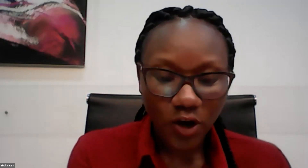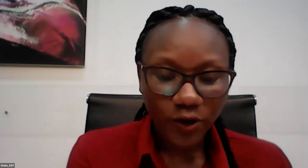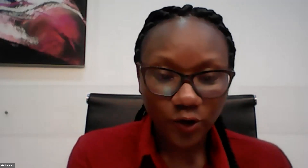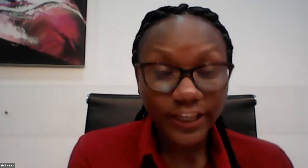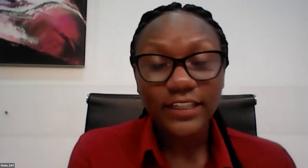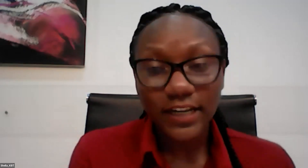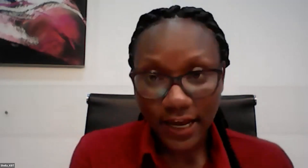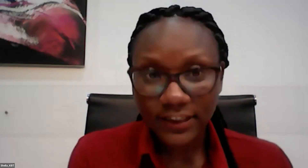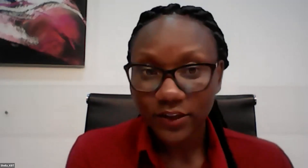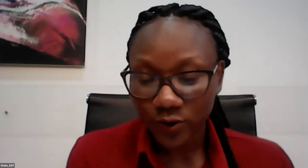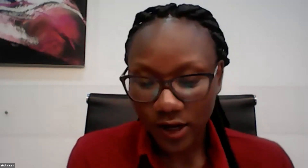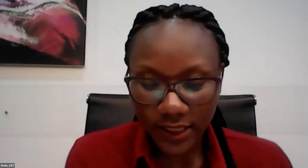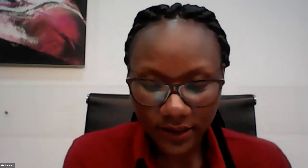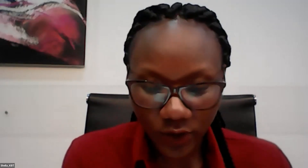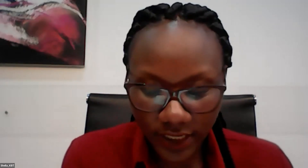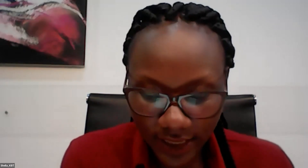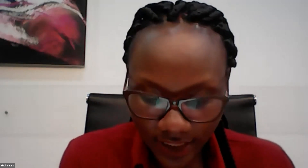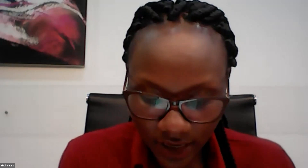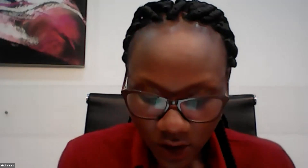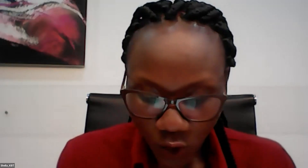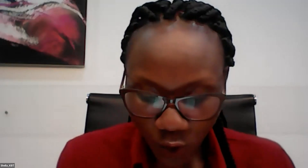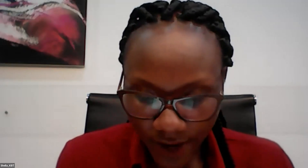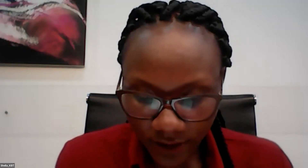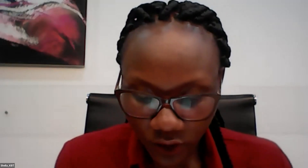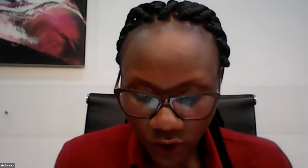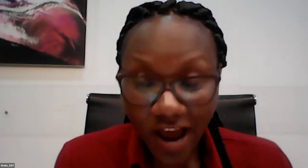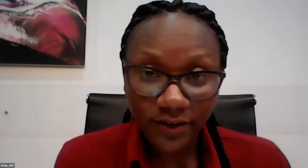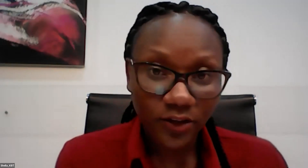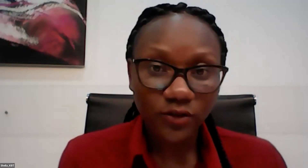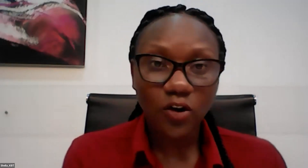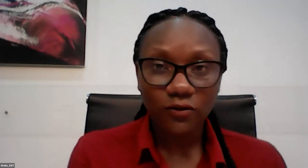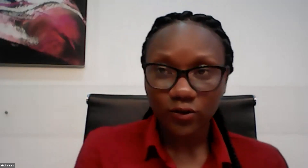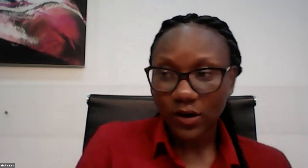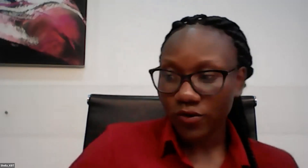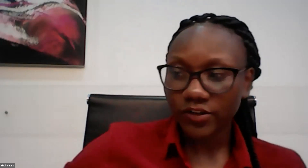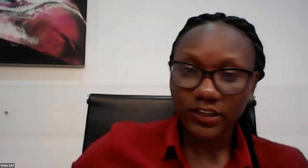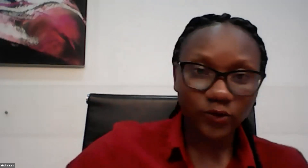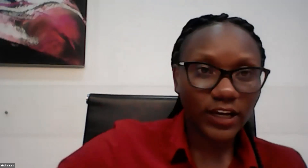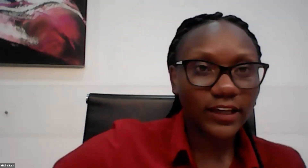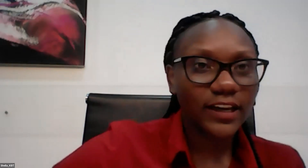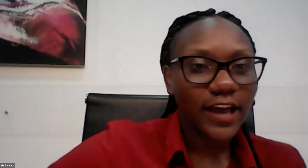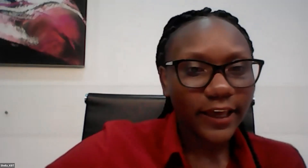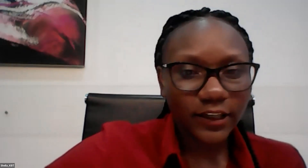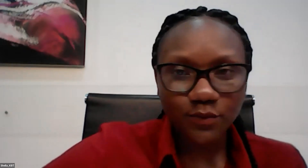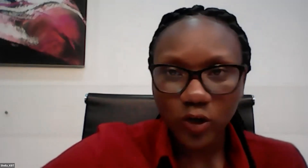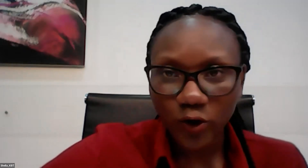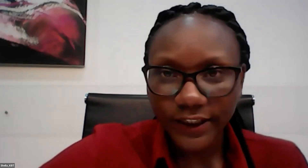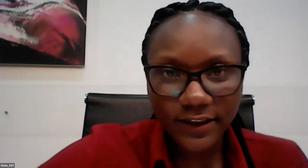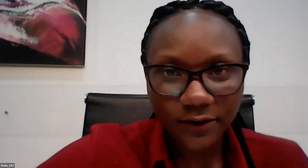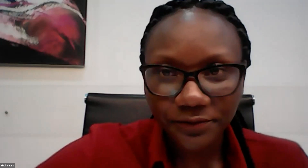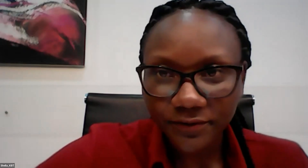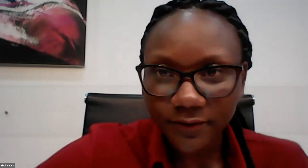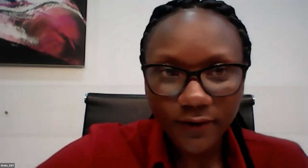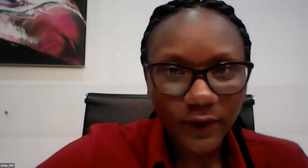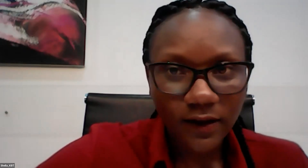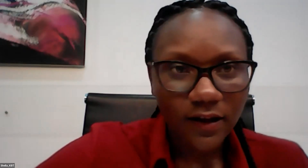us to, interact, network, and see what are the other ways or avenues of collaboration that we can